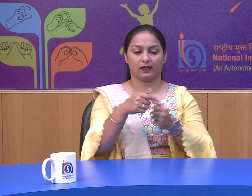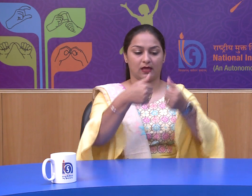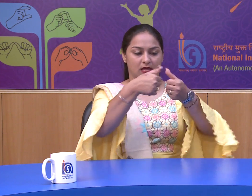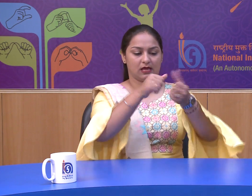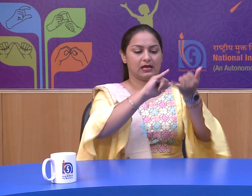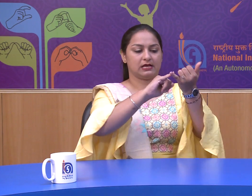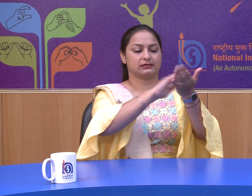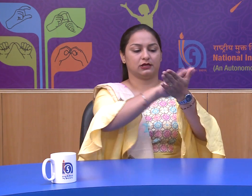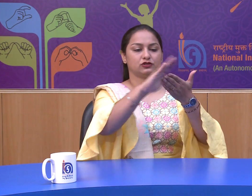ASOKN.